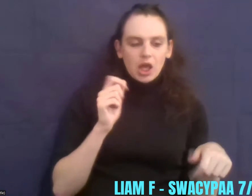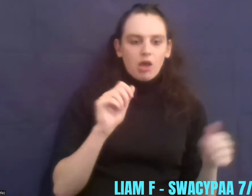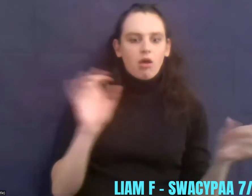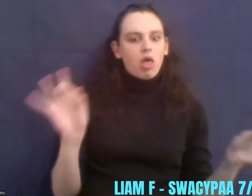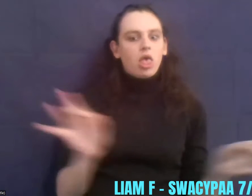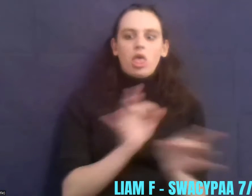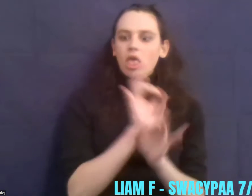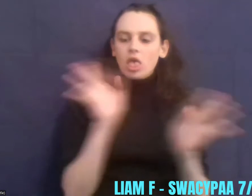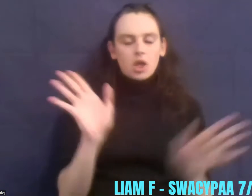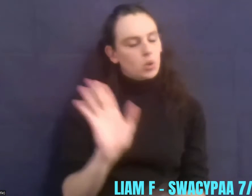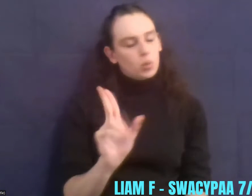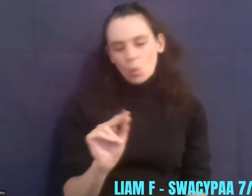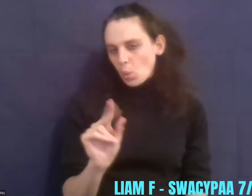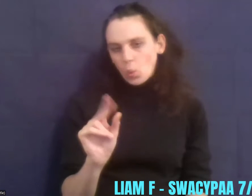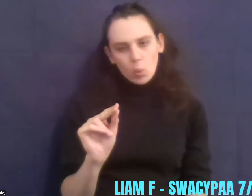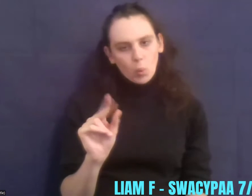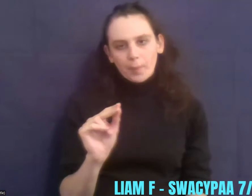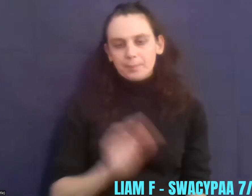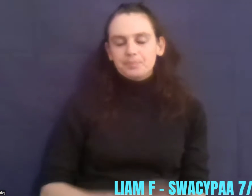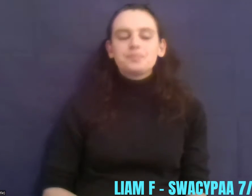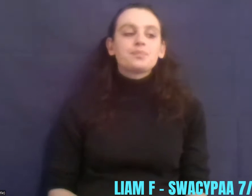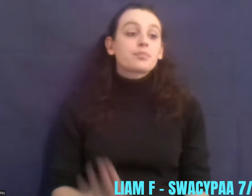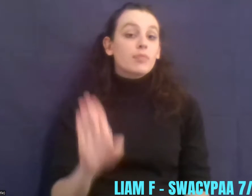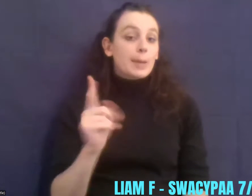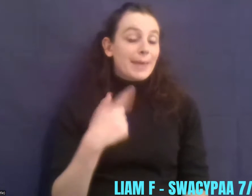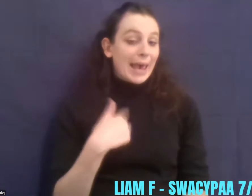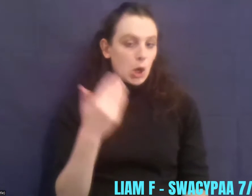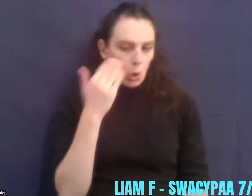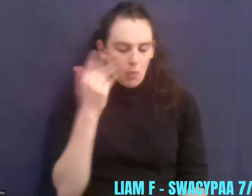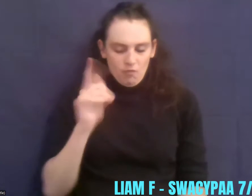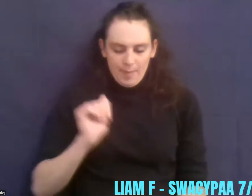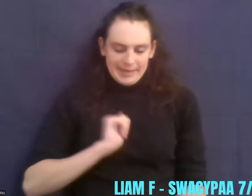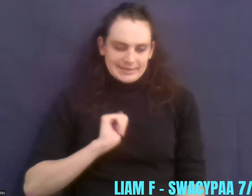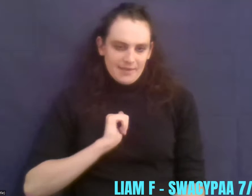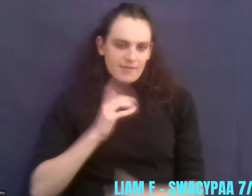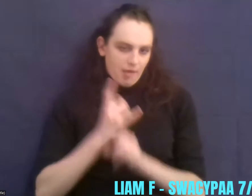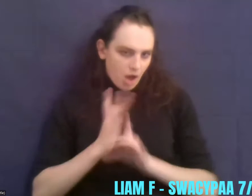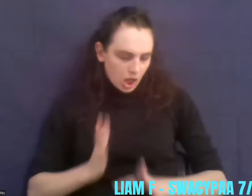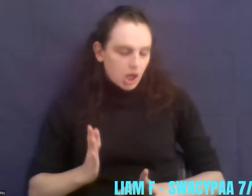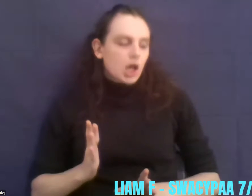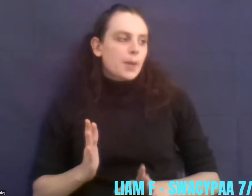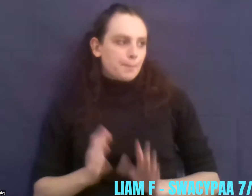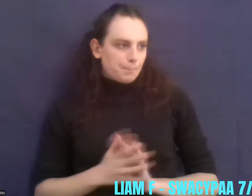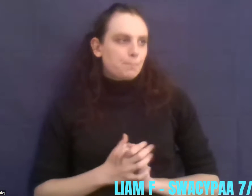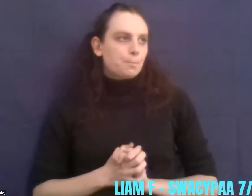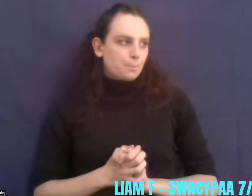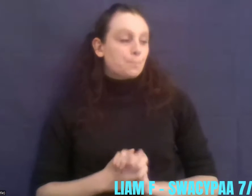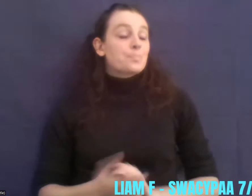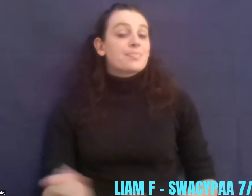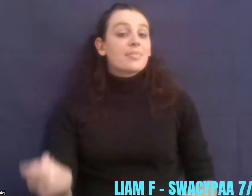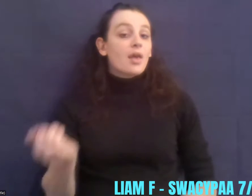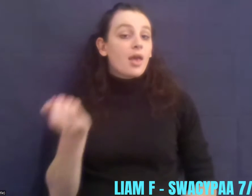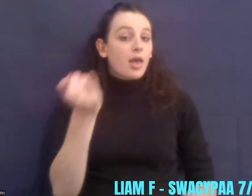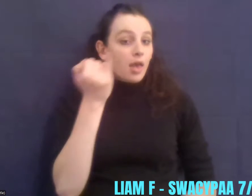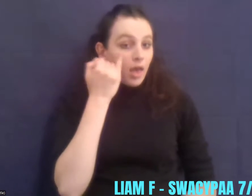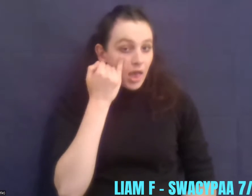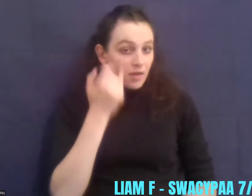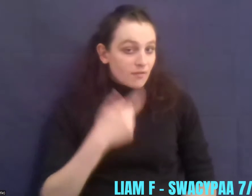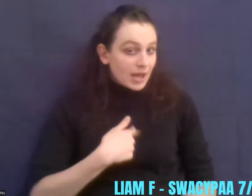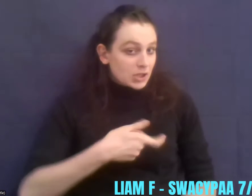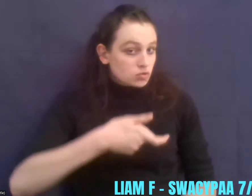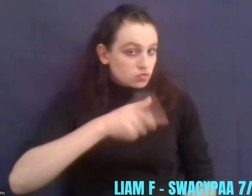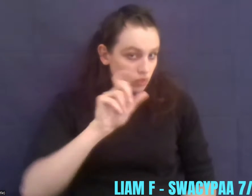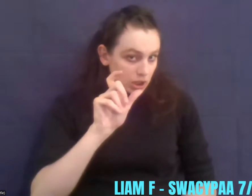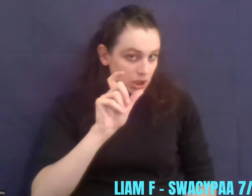horrible. But what I know for me as an alcoholic is that if I drink sooner or